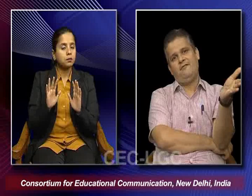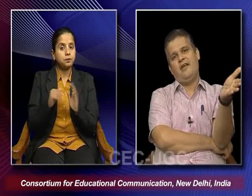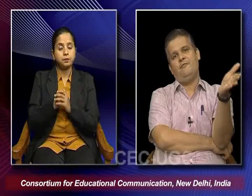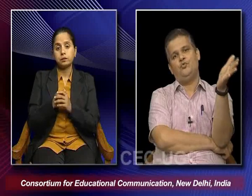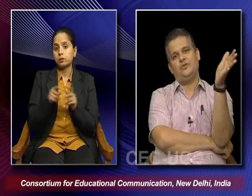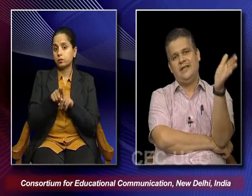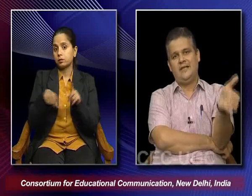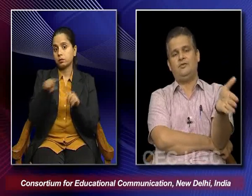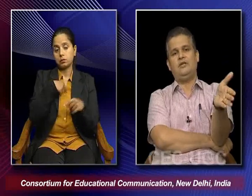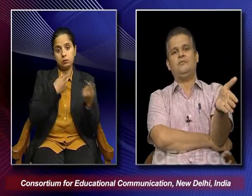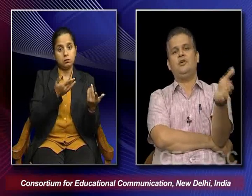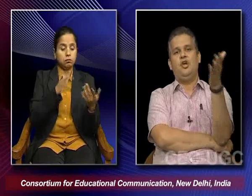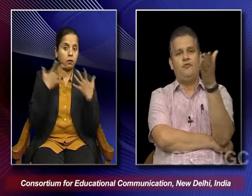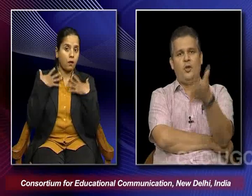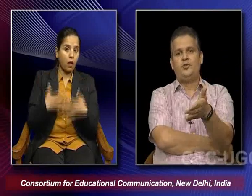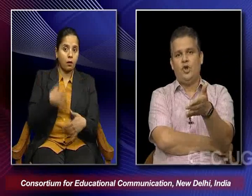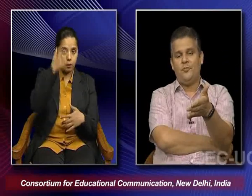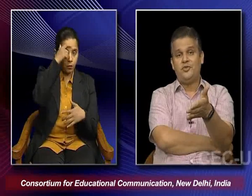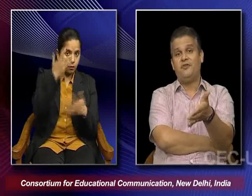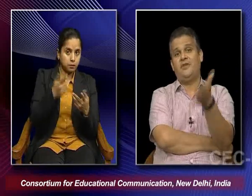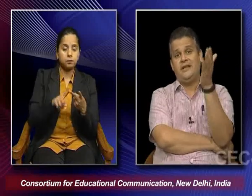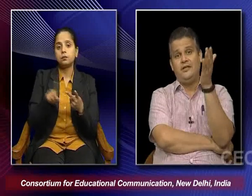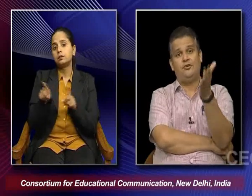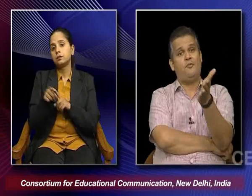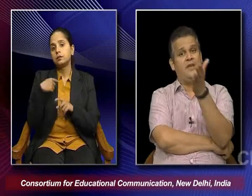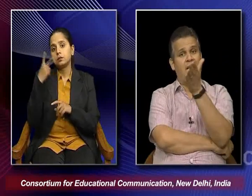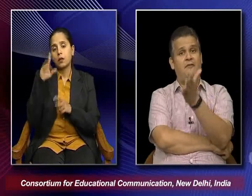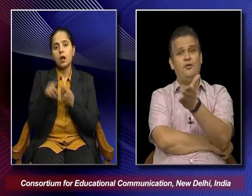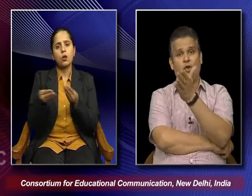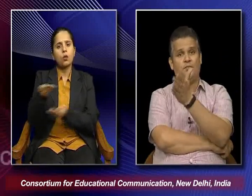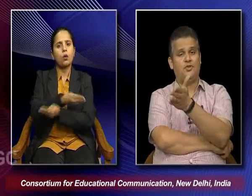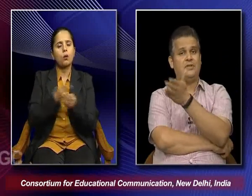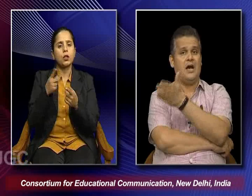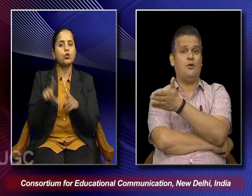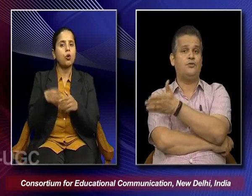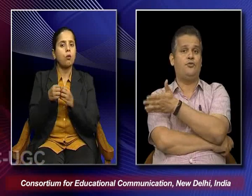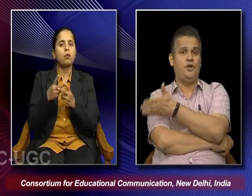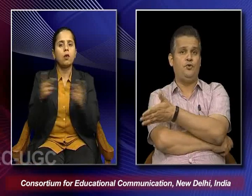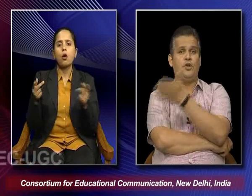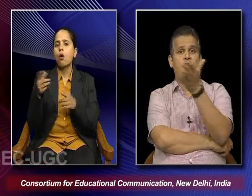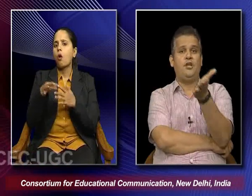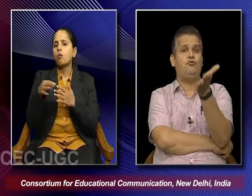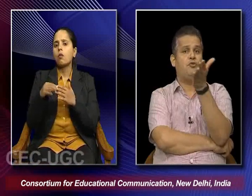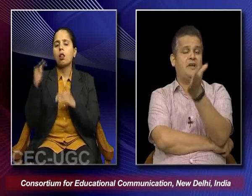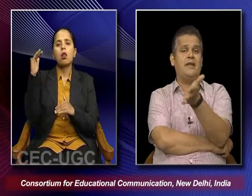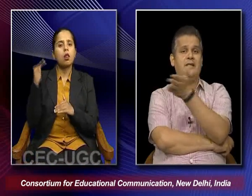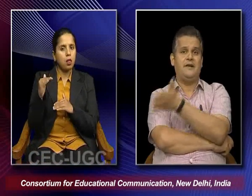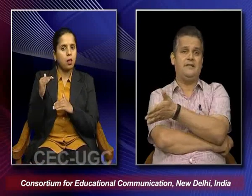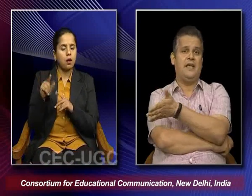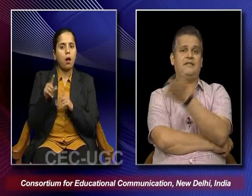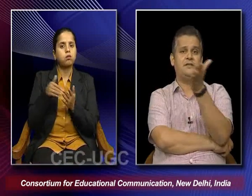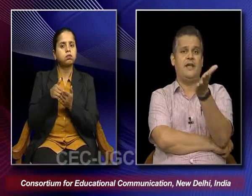side we have poor health outcomes. We also observe that economic and livelihood options are also reduced due to